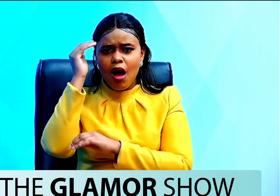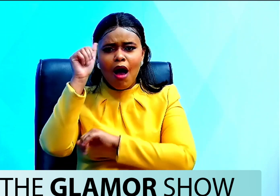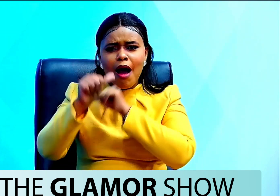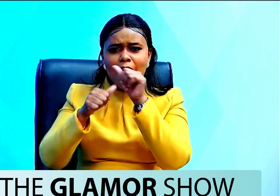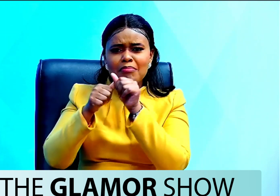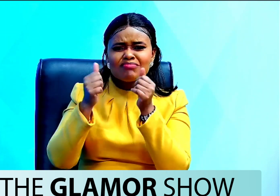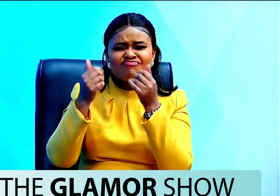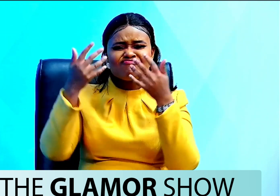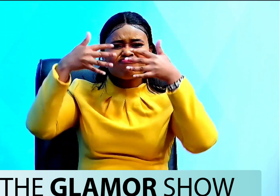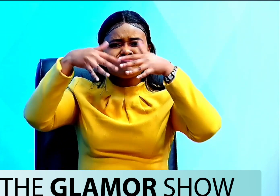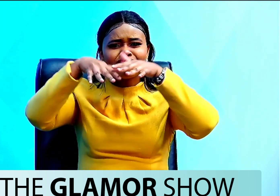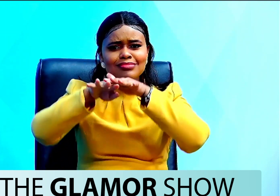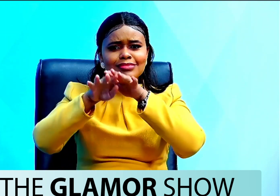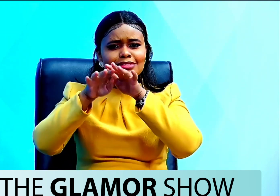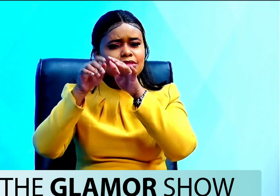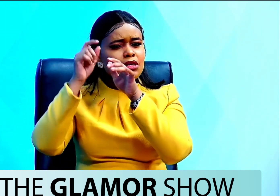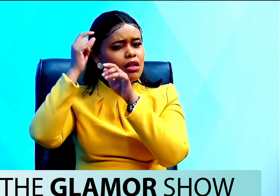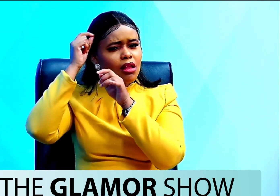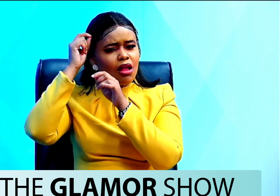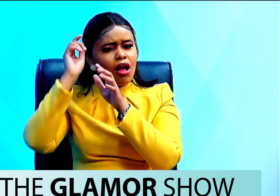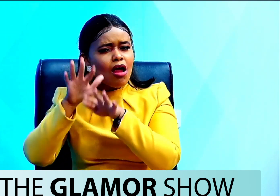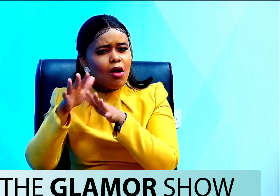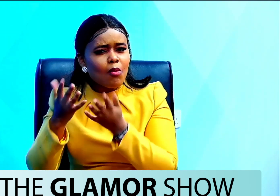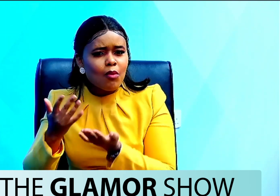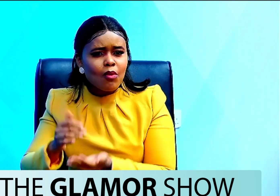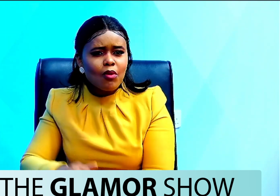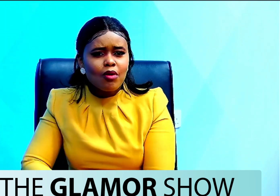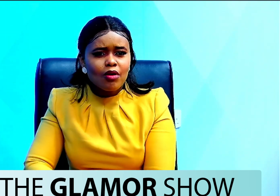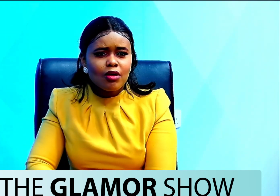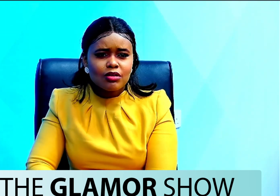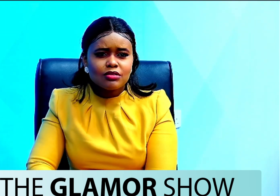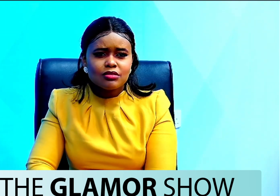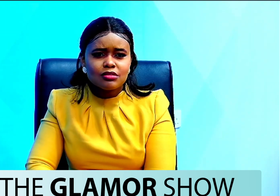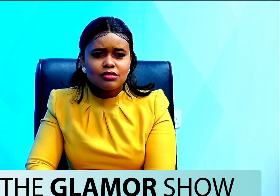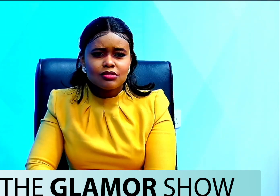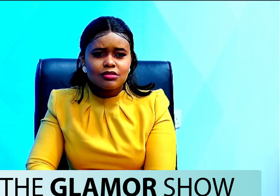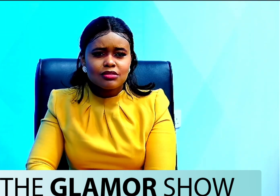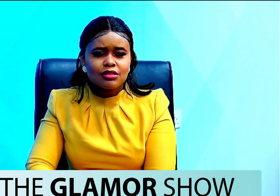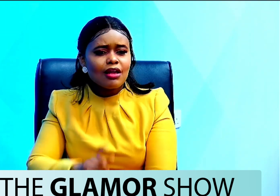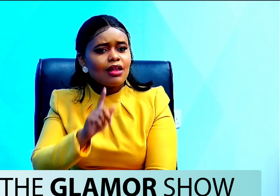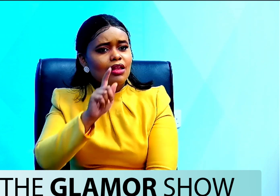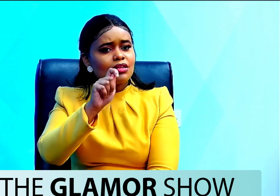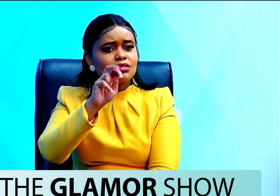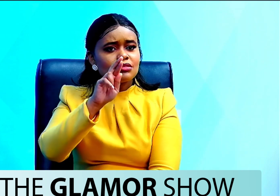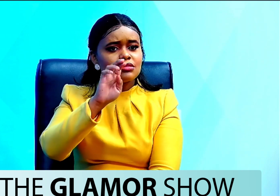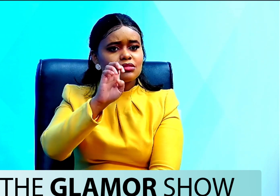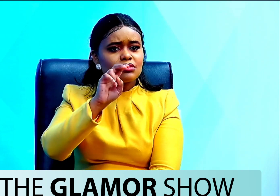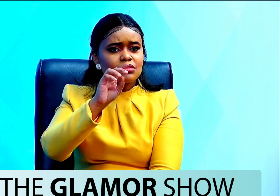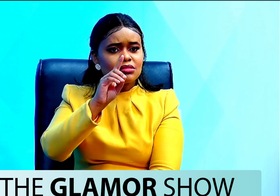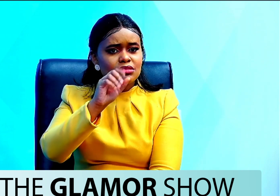good quality and learn a lot from us. So please tell us how,